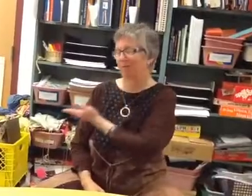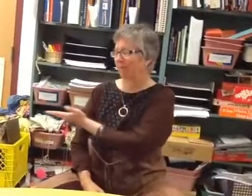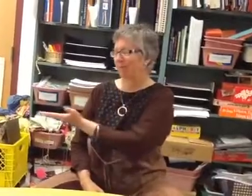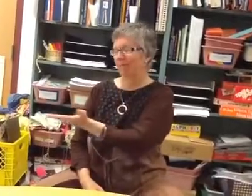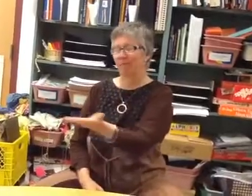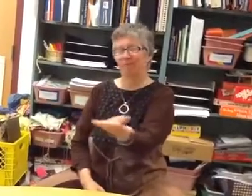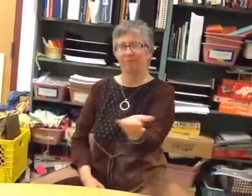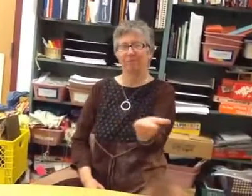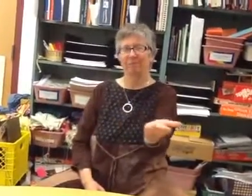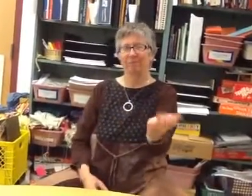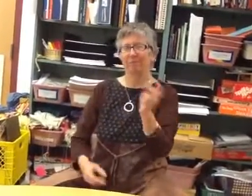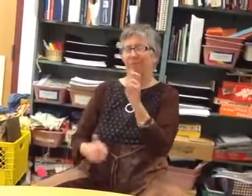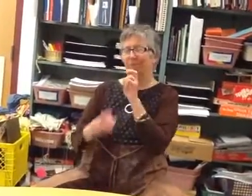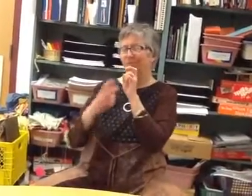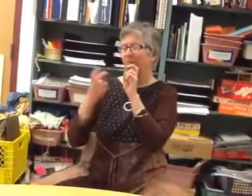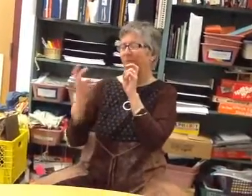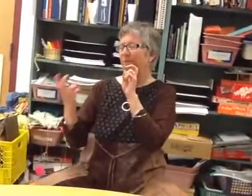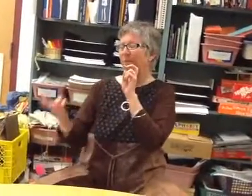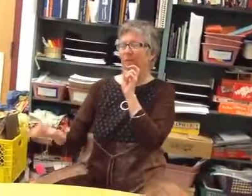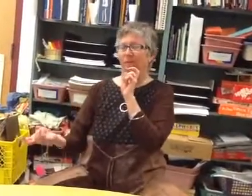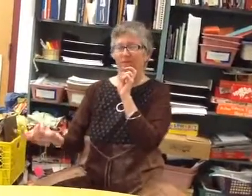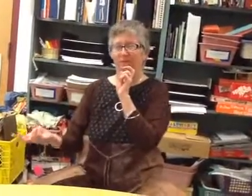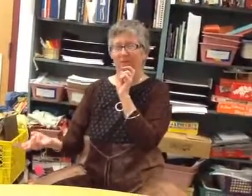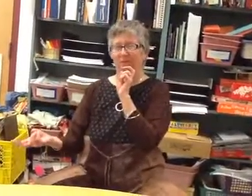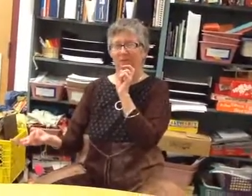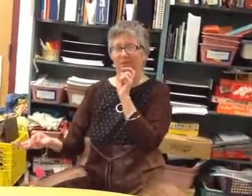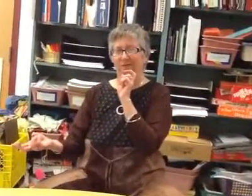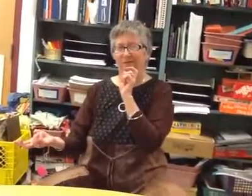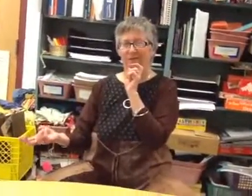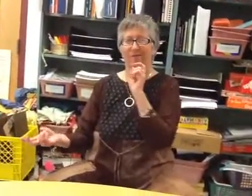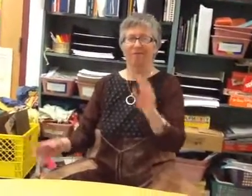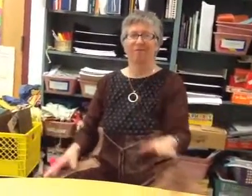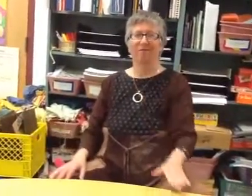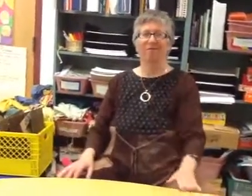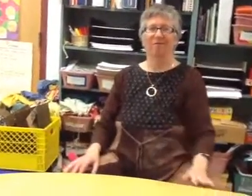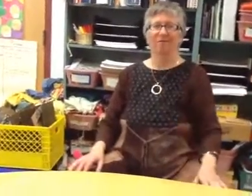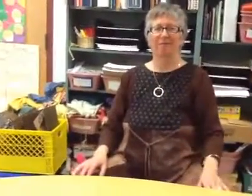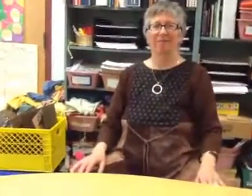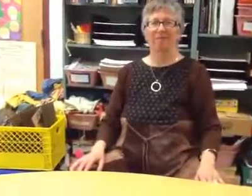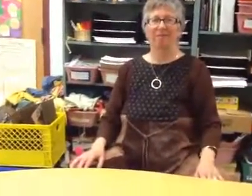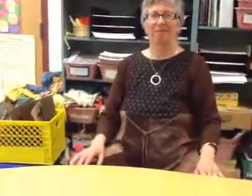awe, awe, awe. Yay.